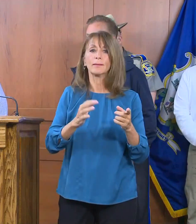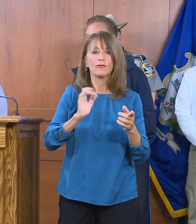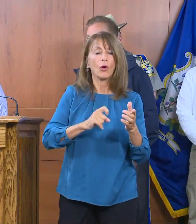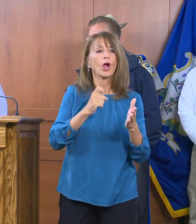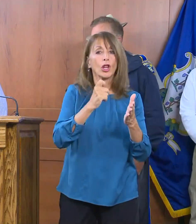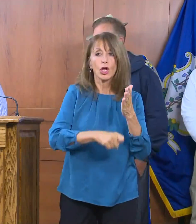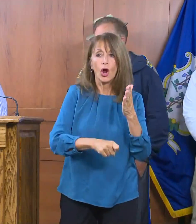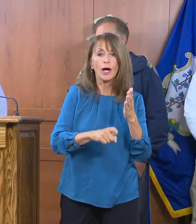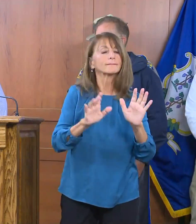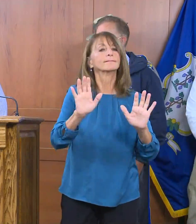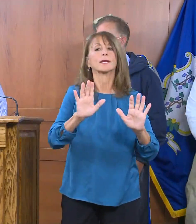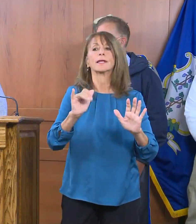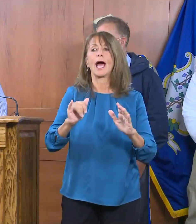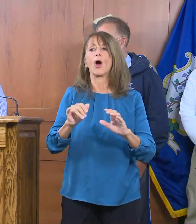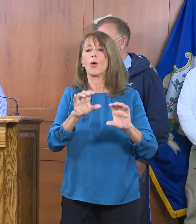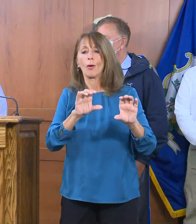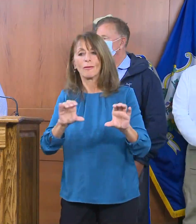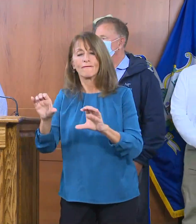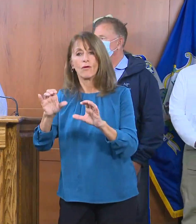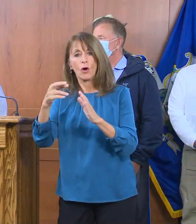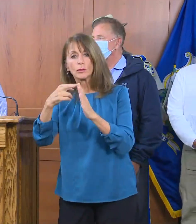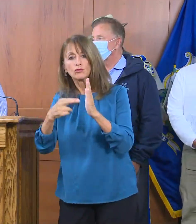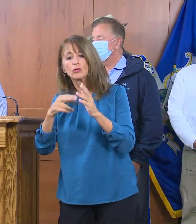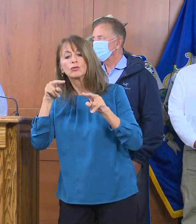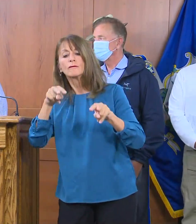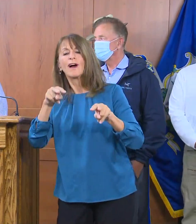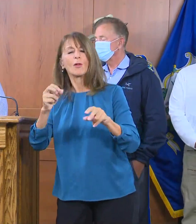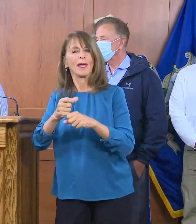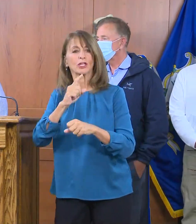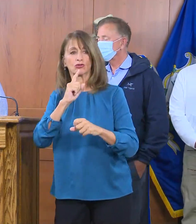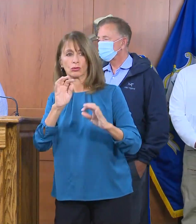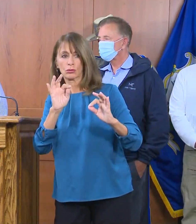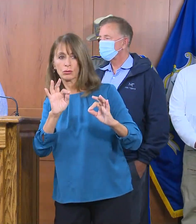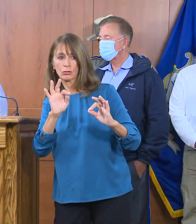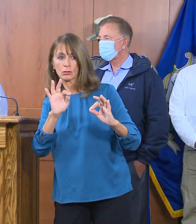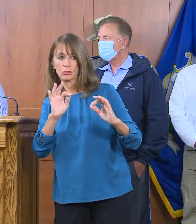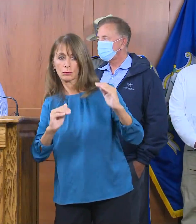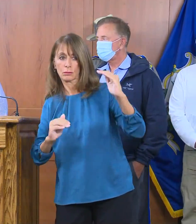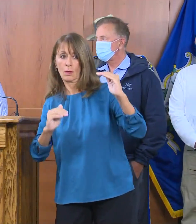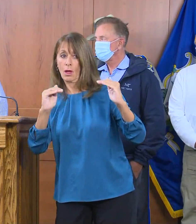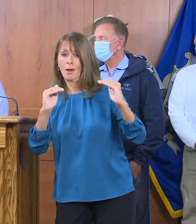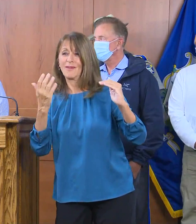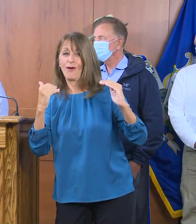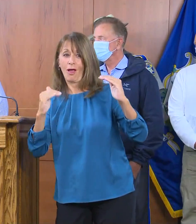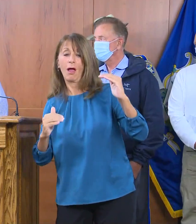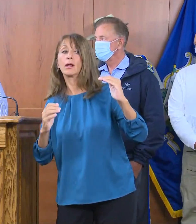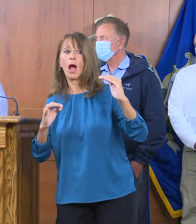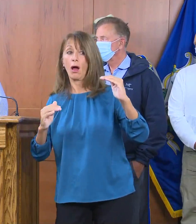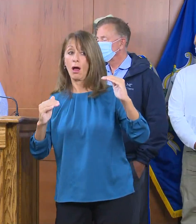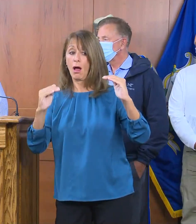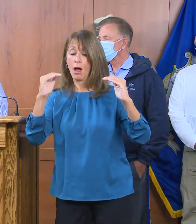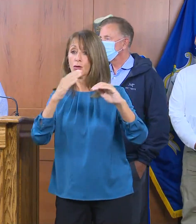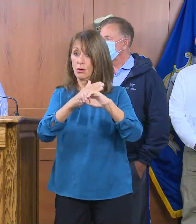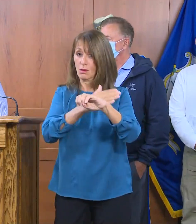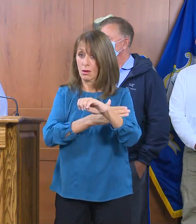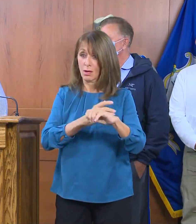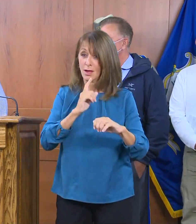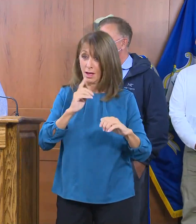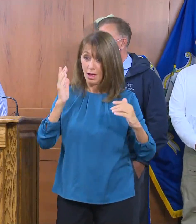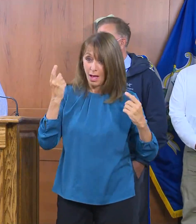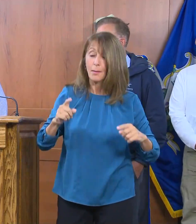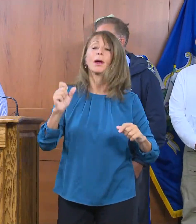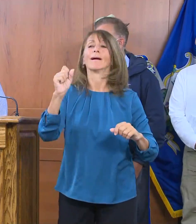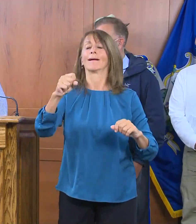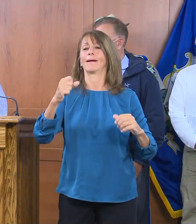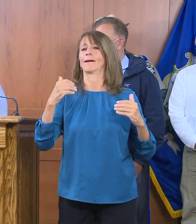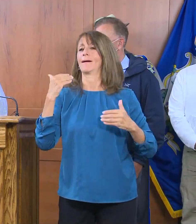rate-making model to a performance-based regulation is underway. PURA opened that docket in June, and we're already making strides towards that.